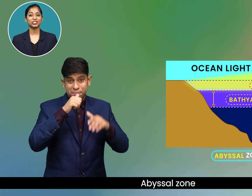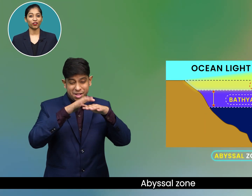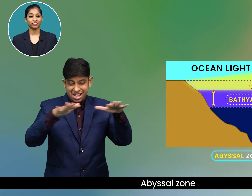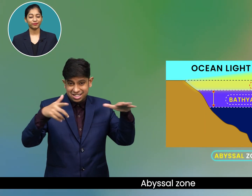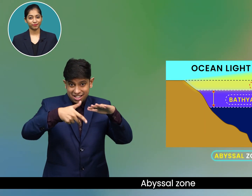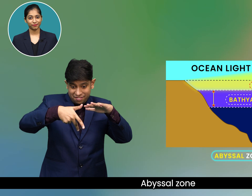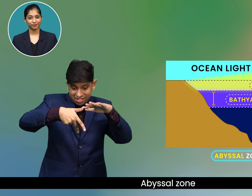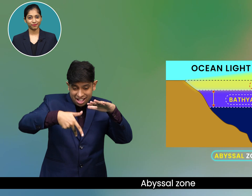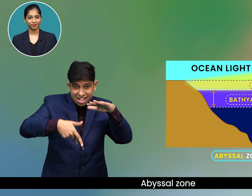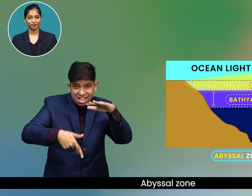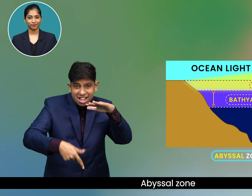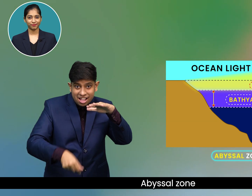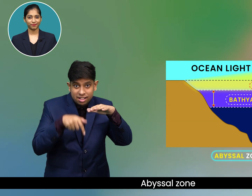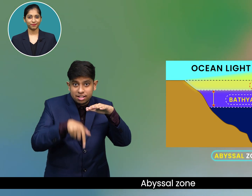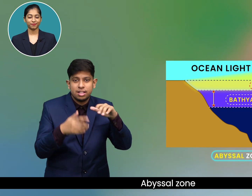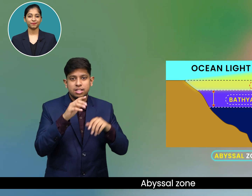abyssal zone,